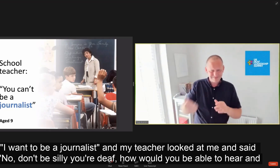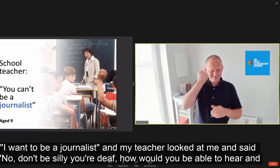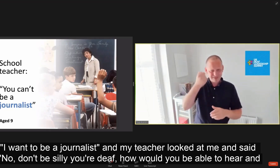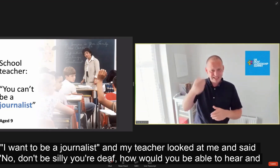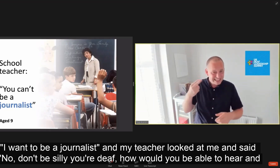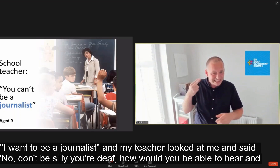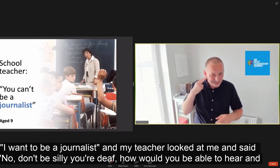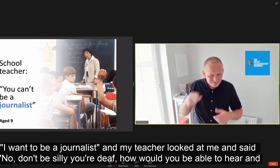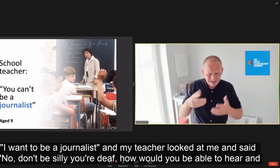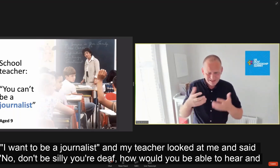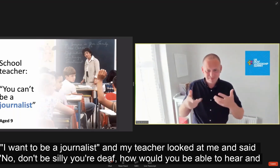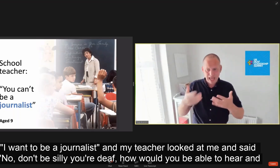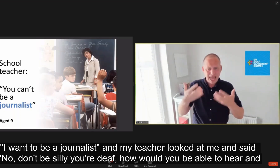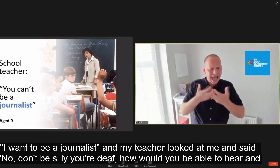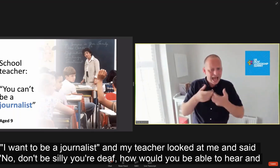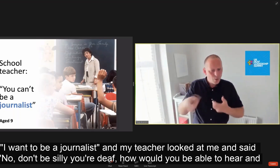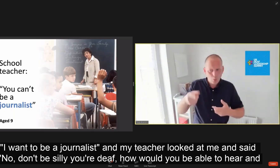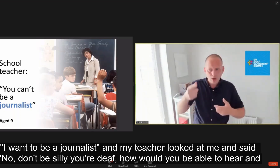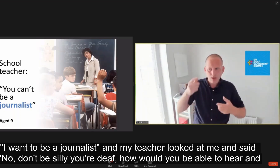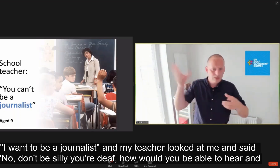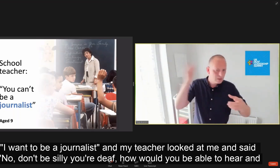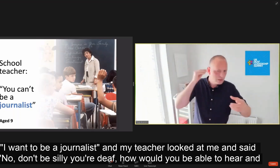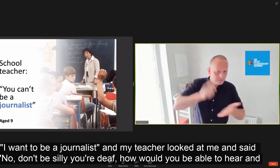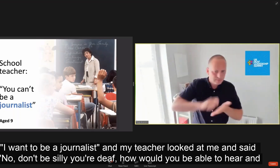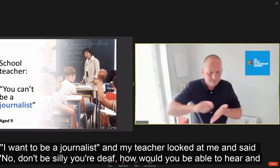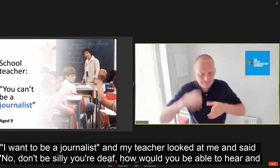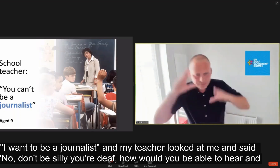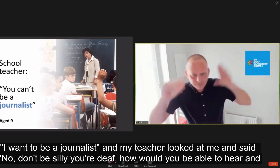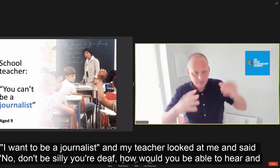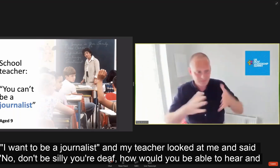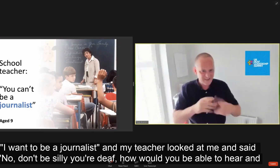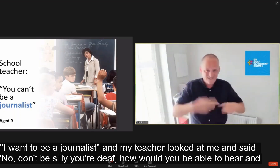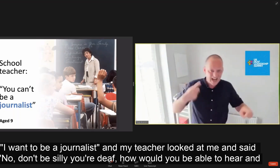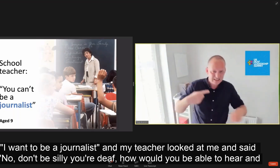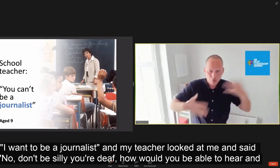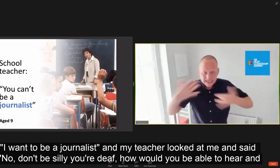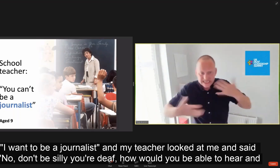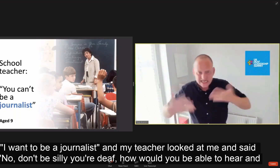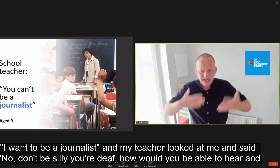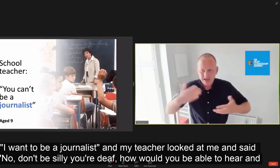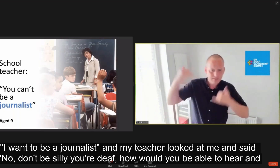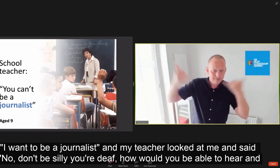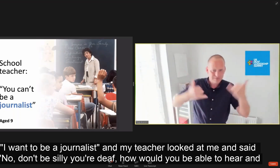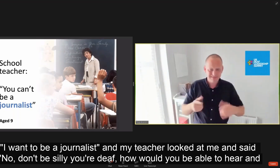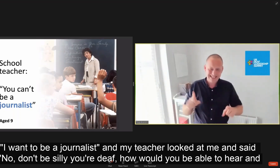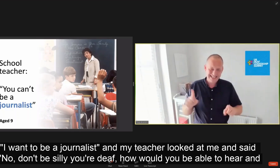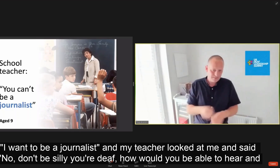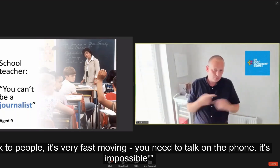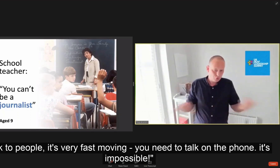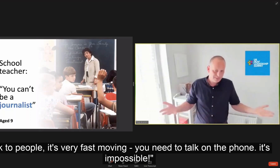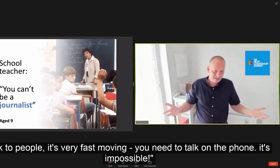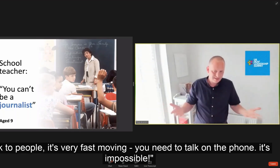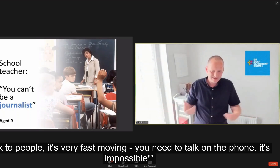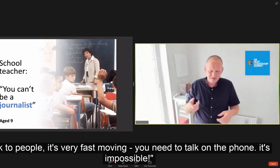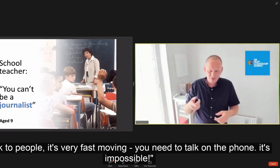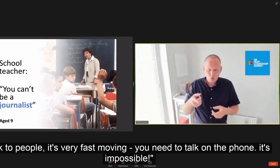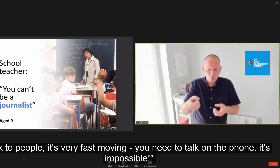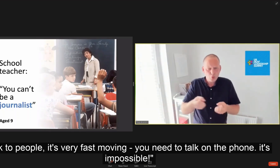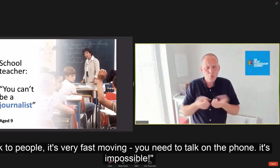said, no, don't be silly. You're deaf. How would you be able to hear and talk to people? It's very fast moving. You need to talk